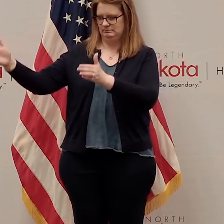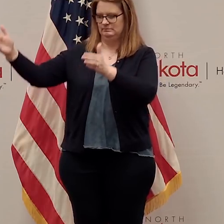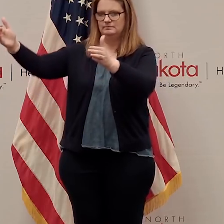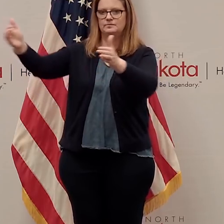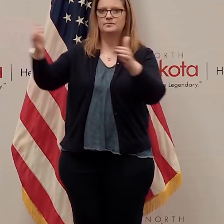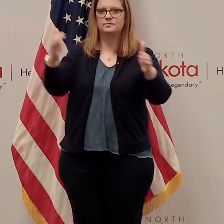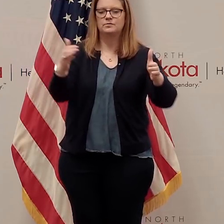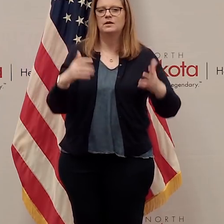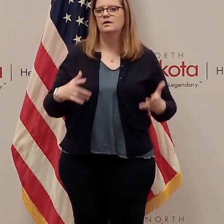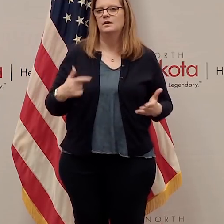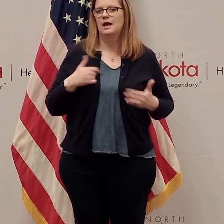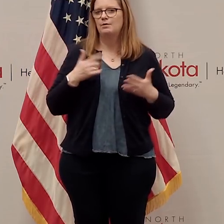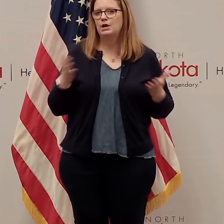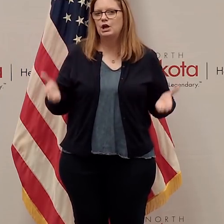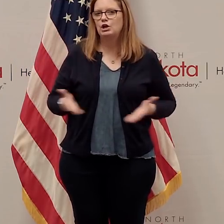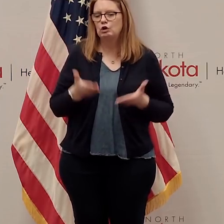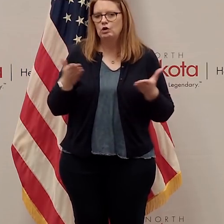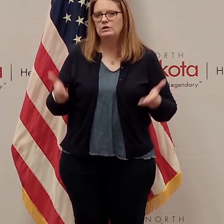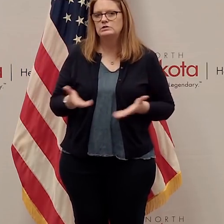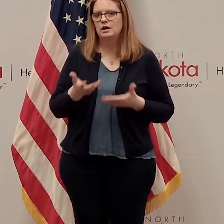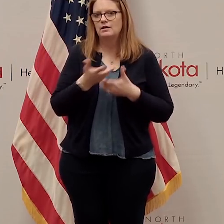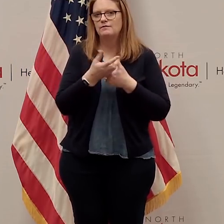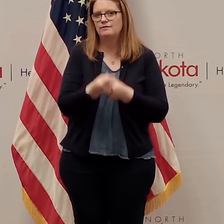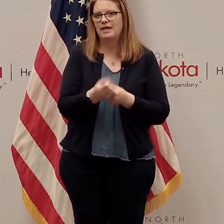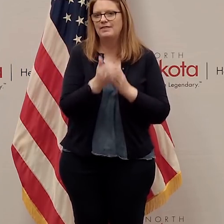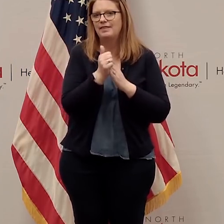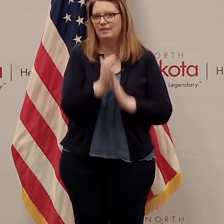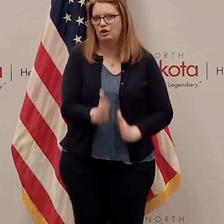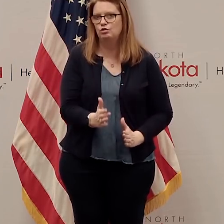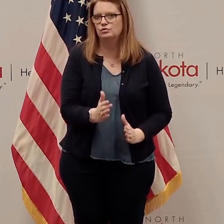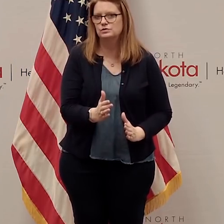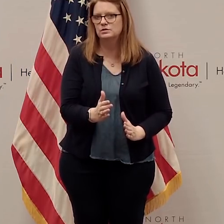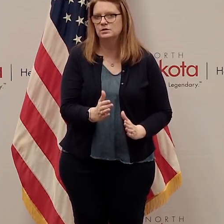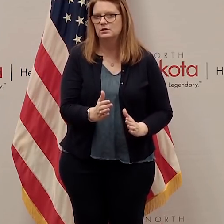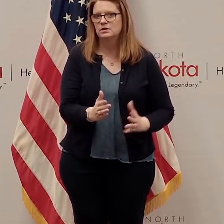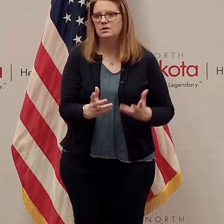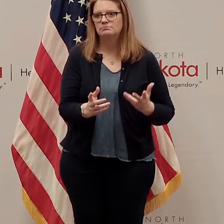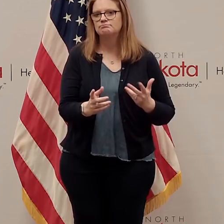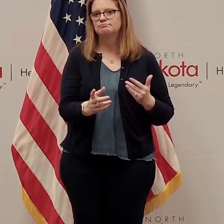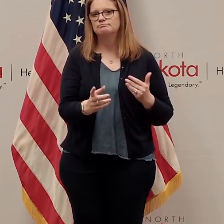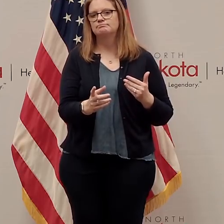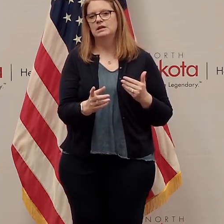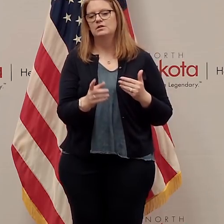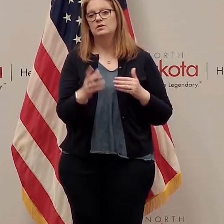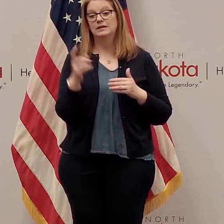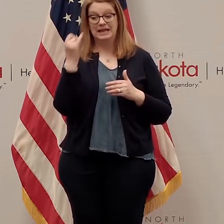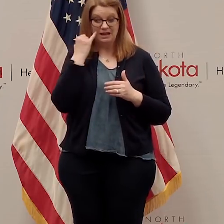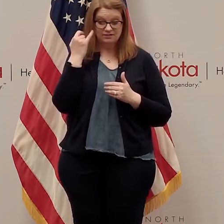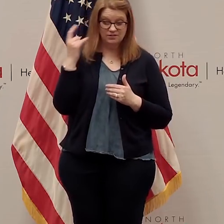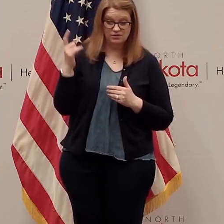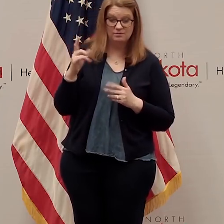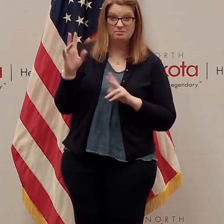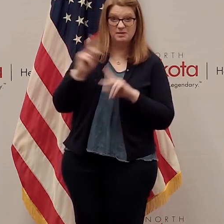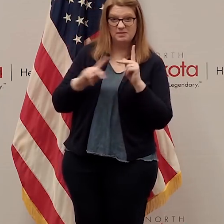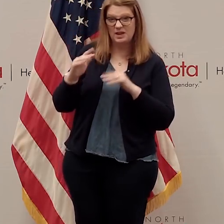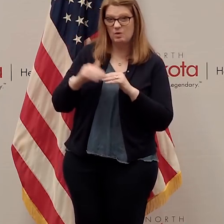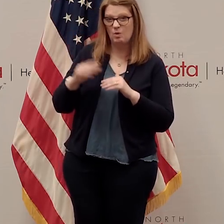again, we would encourage our faith leaders to encourage those in their congregations who are over 65 and have